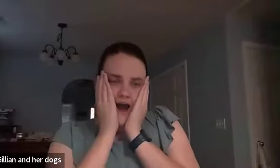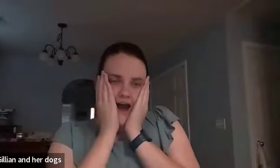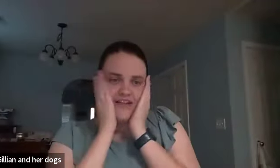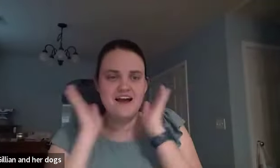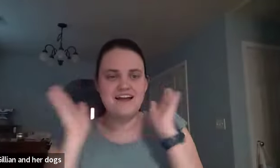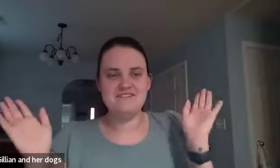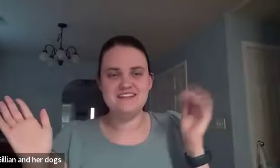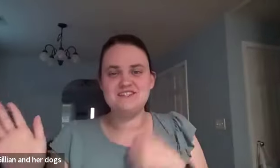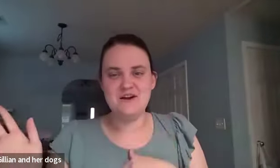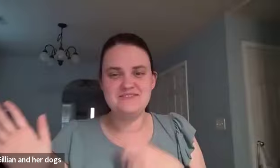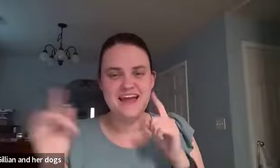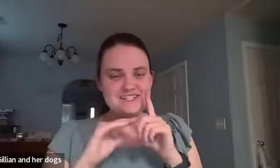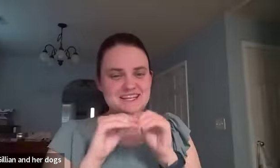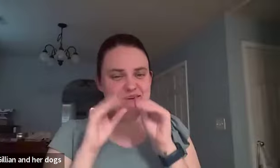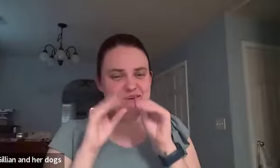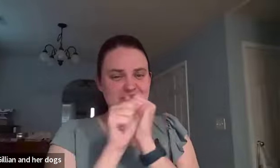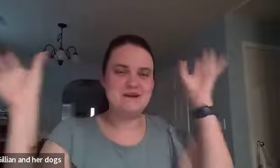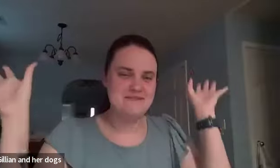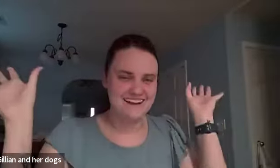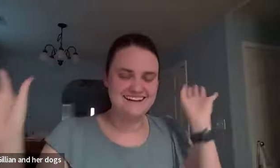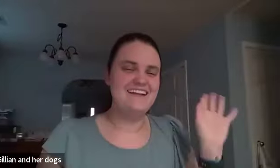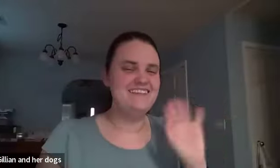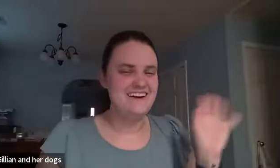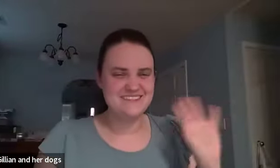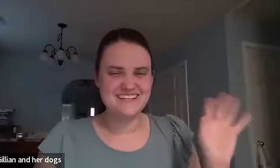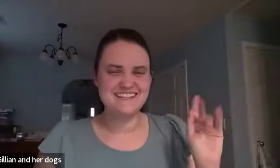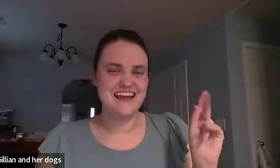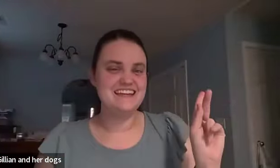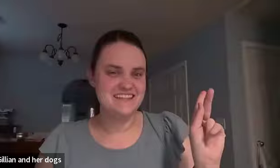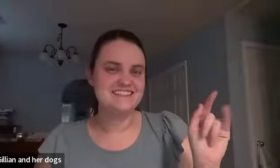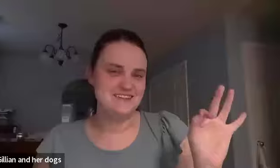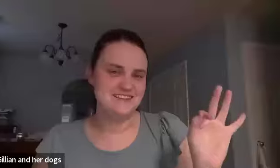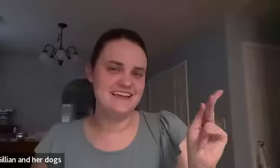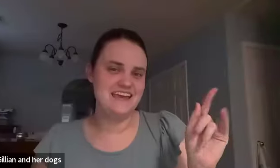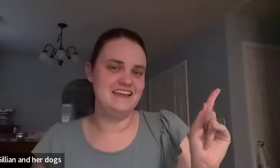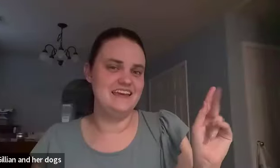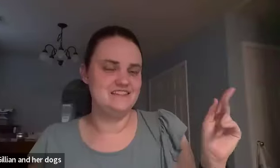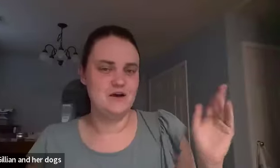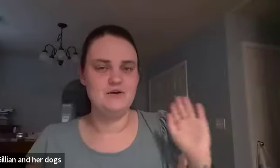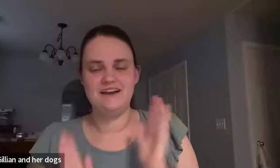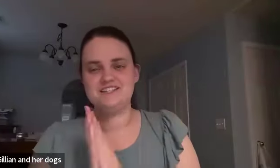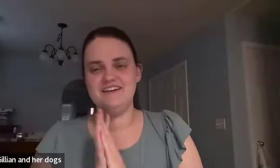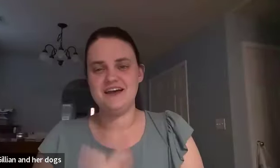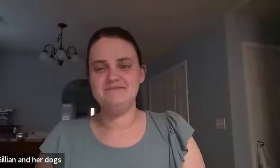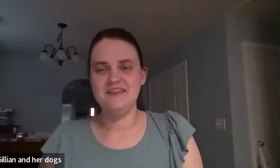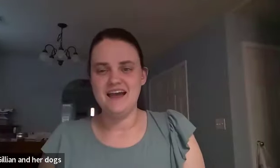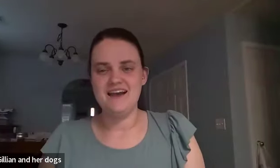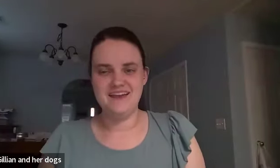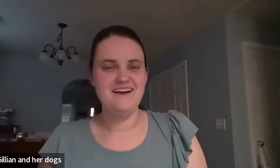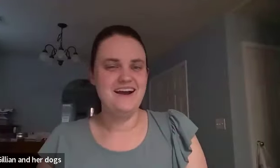Oh, I love that. Sorry, that just like blew my mind. I love when things like that. It does look like Kate, like it's, oh my gosh, I love that. Okay,